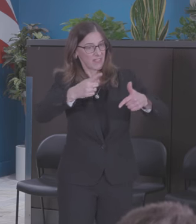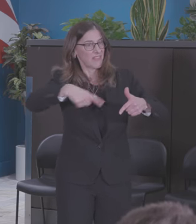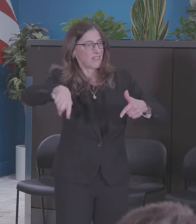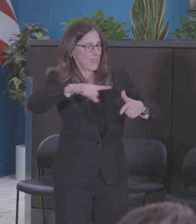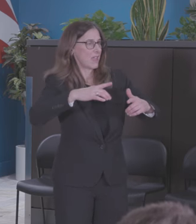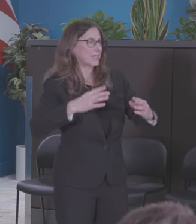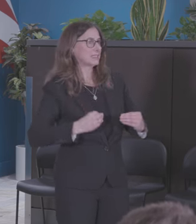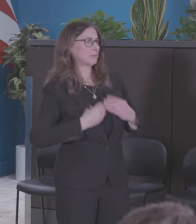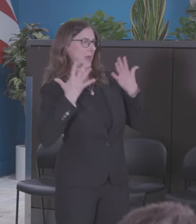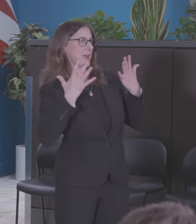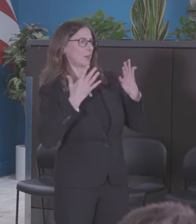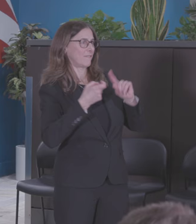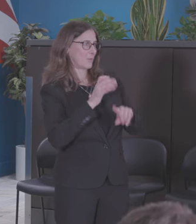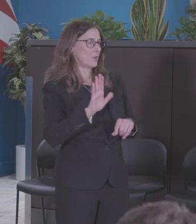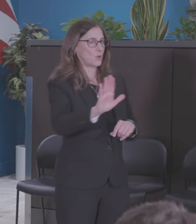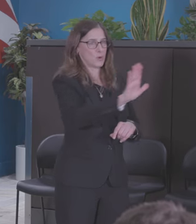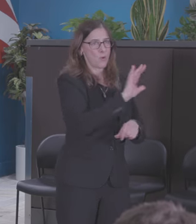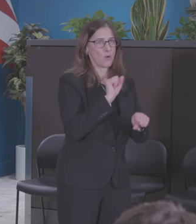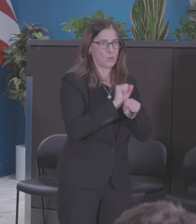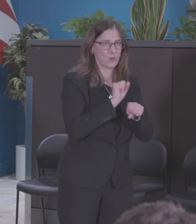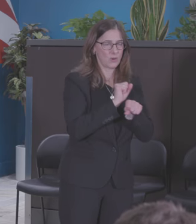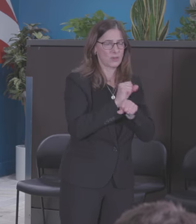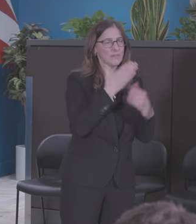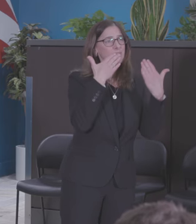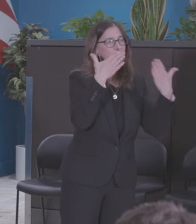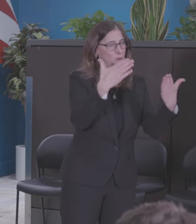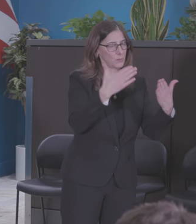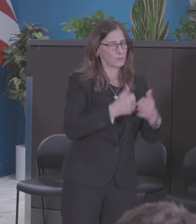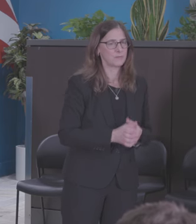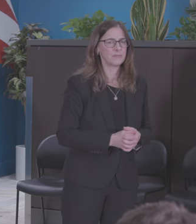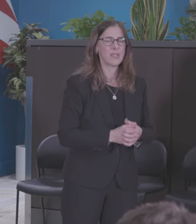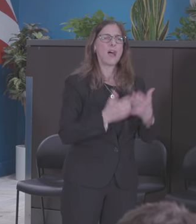way the American Rescue Plan Act worked.